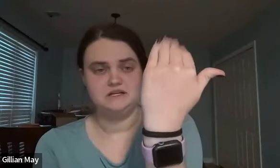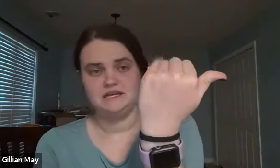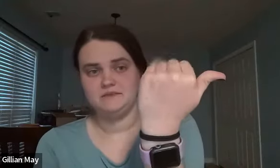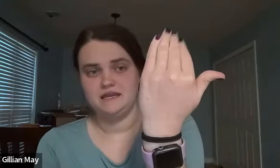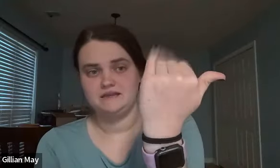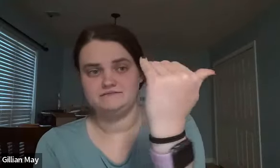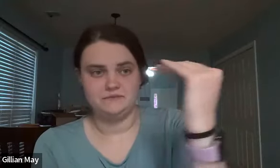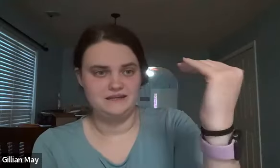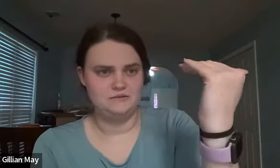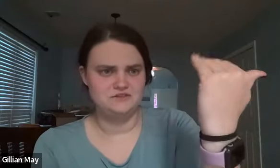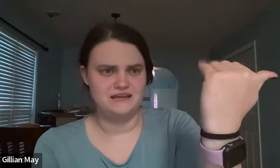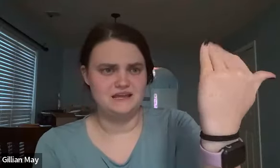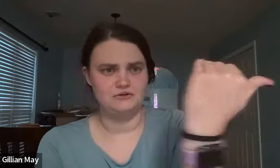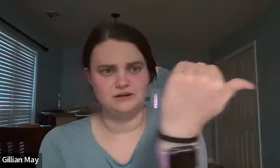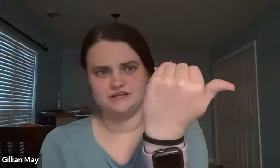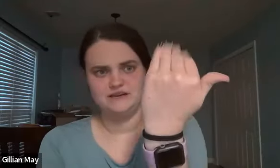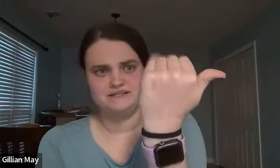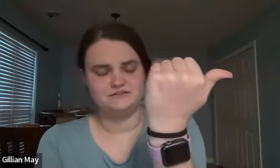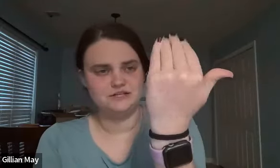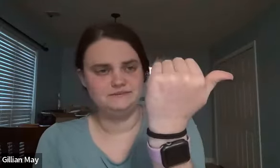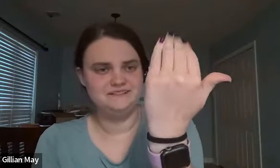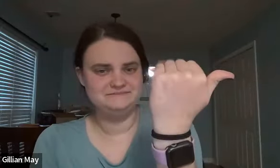Trying to keep my hand from, I know I'm starting to angle and I'm trying to keep myself straight.